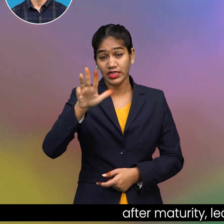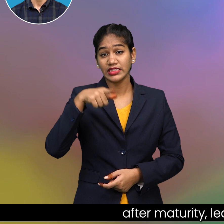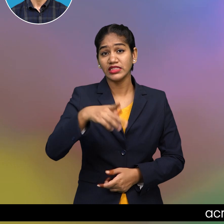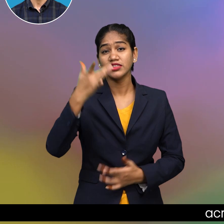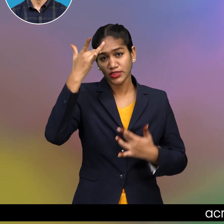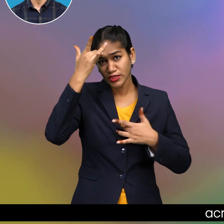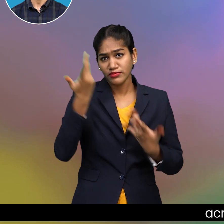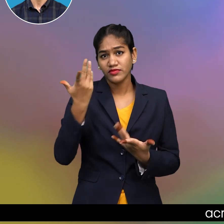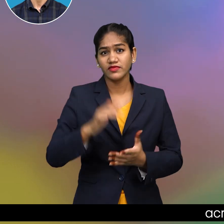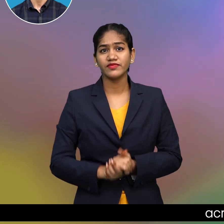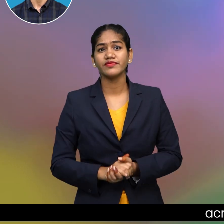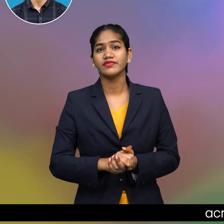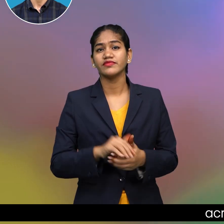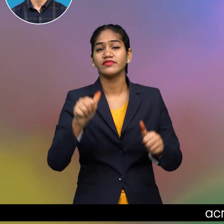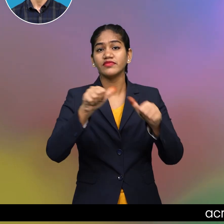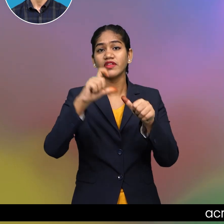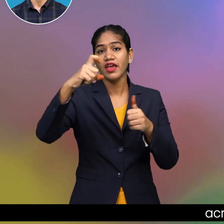called acromegaly.